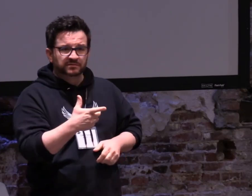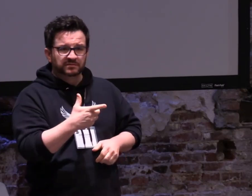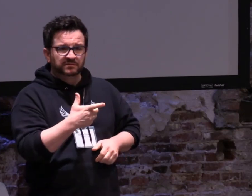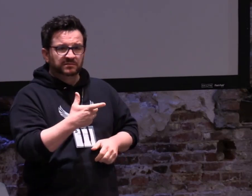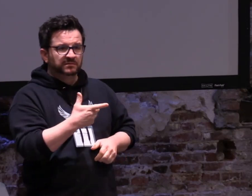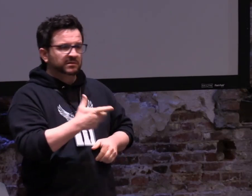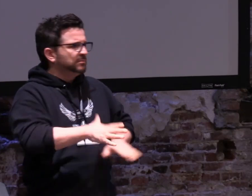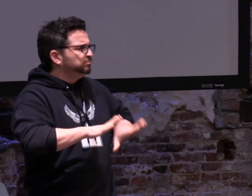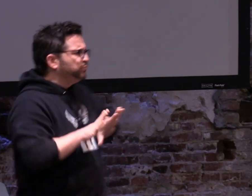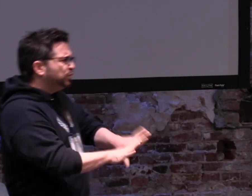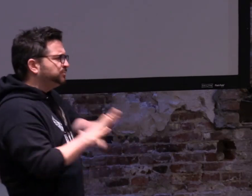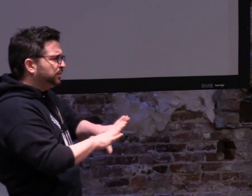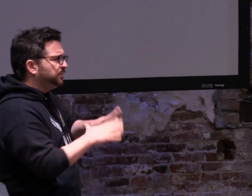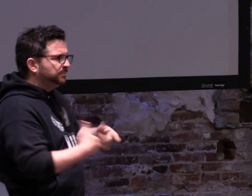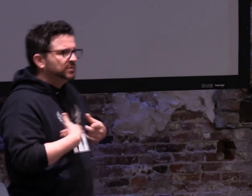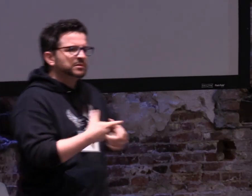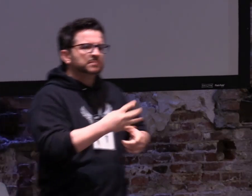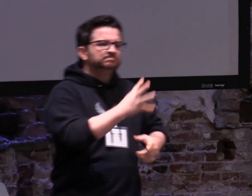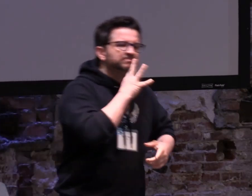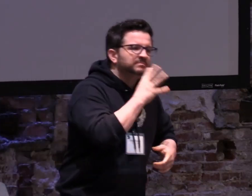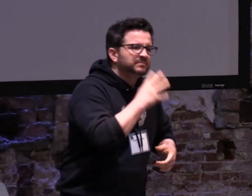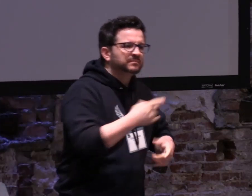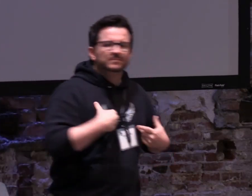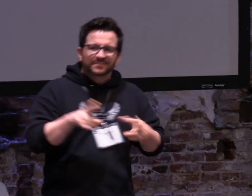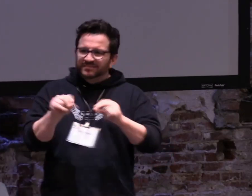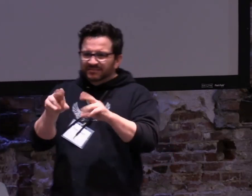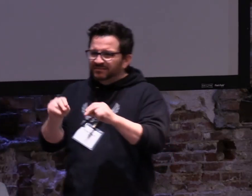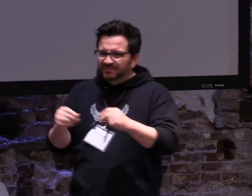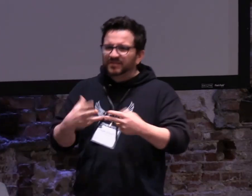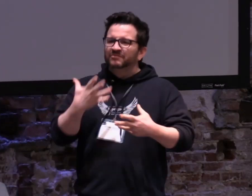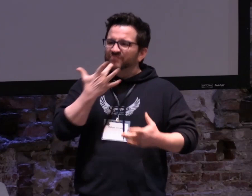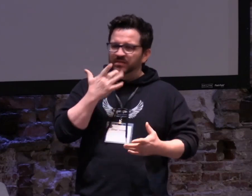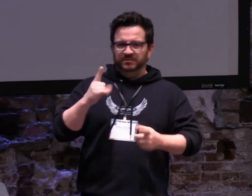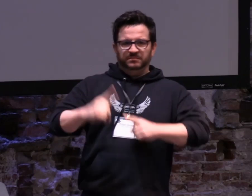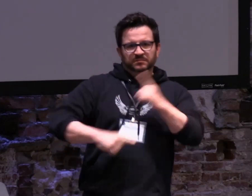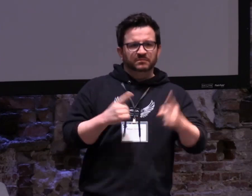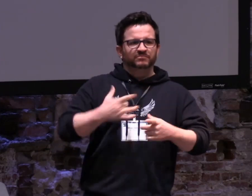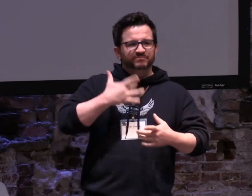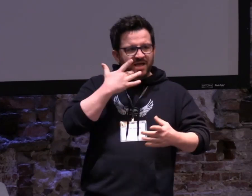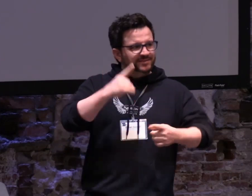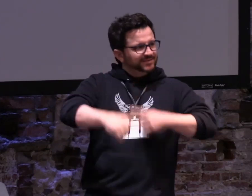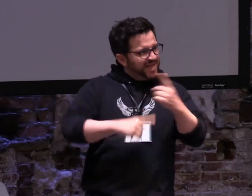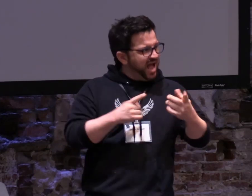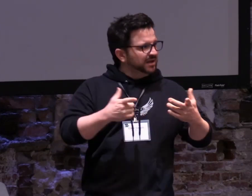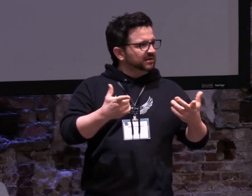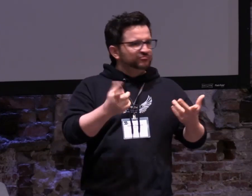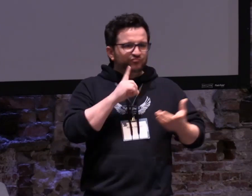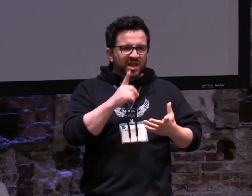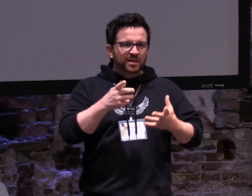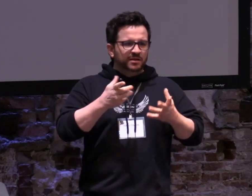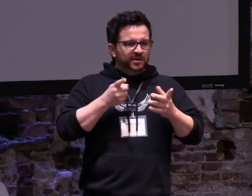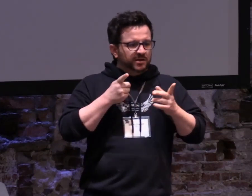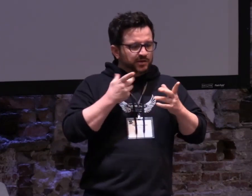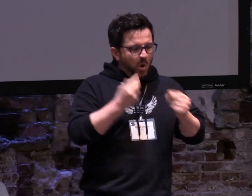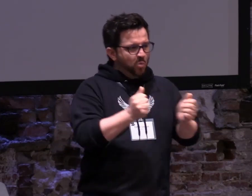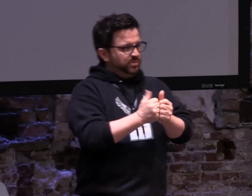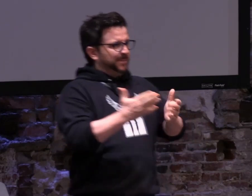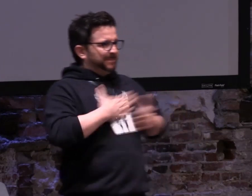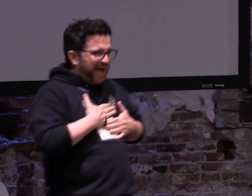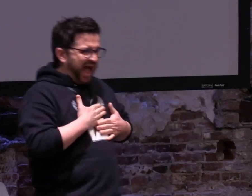today, in which I had opportunities to be pushed to articulate Shakespeare in sign language